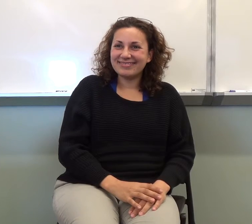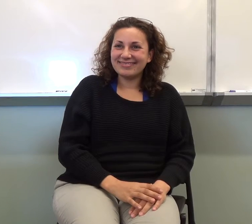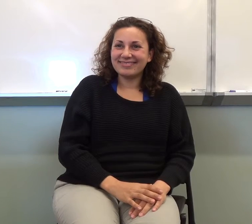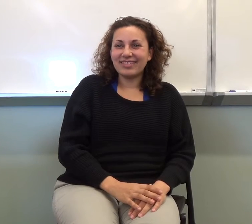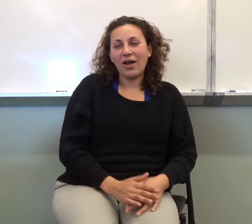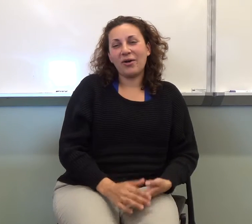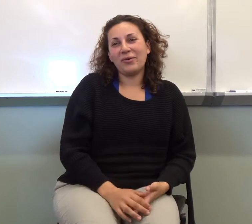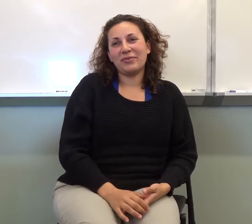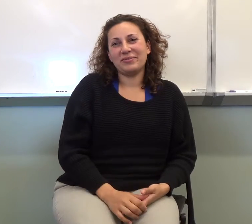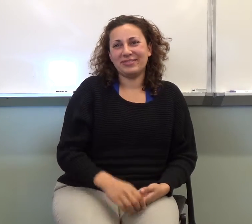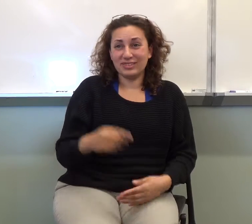would have